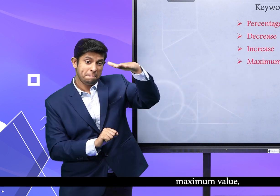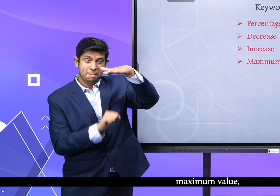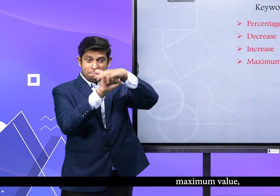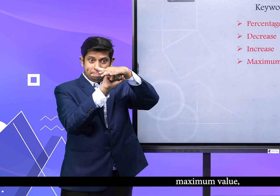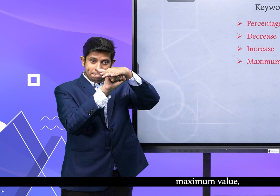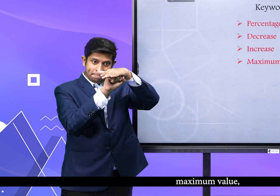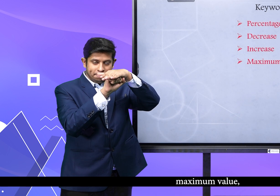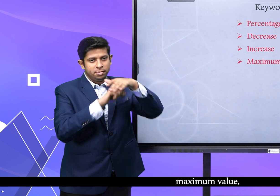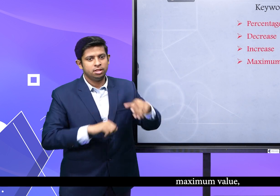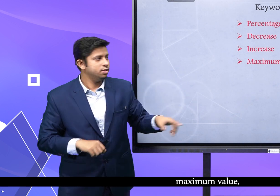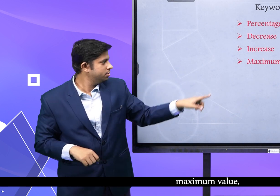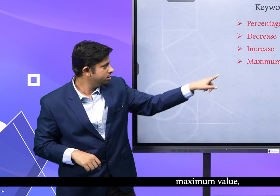maximum, value,